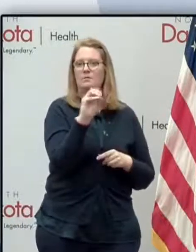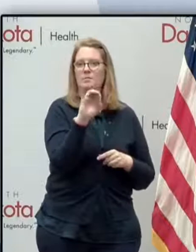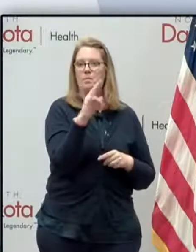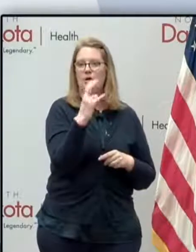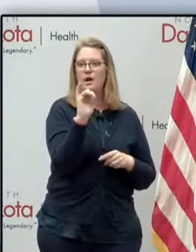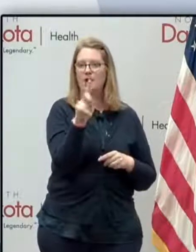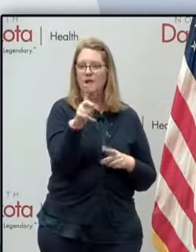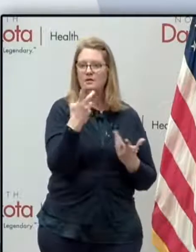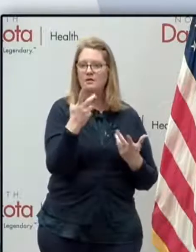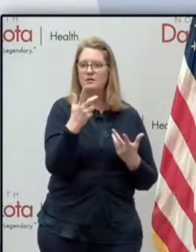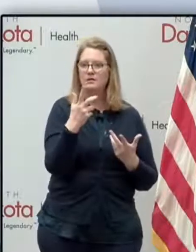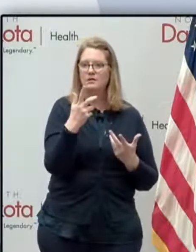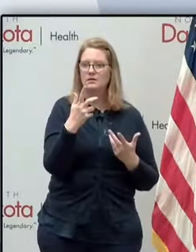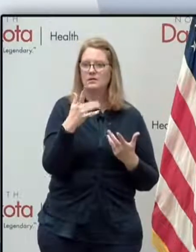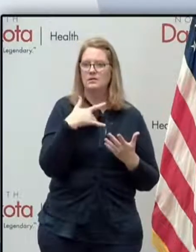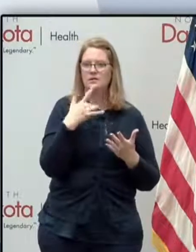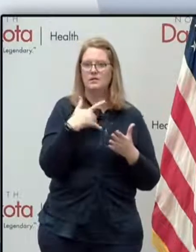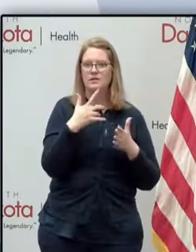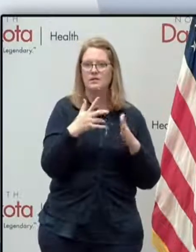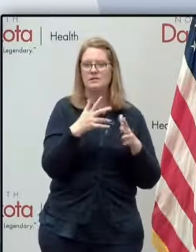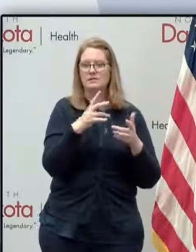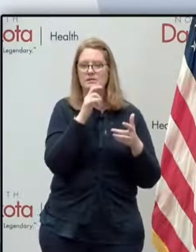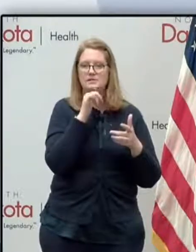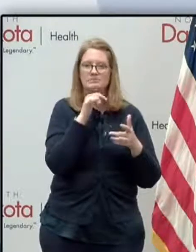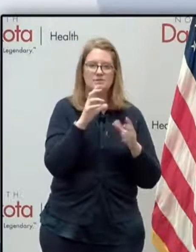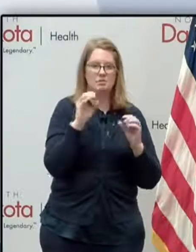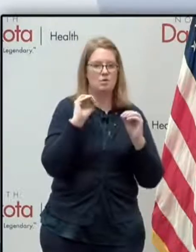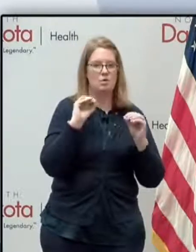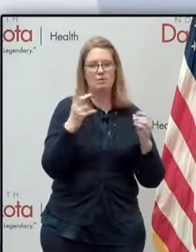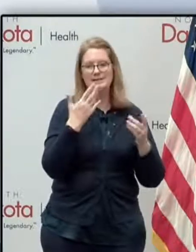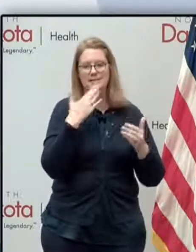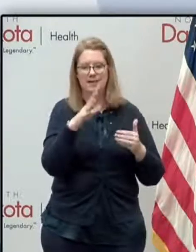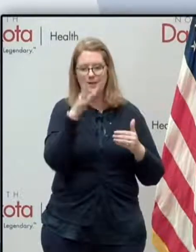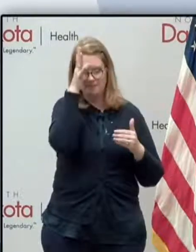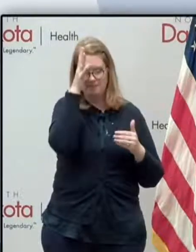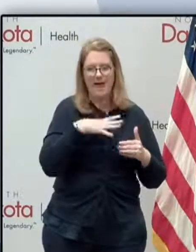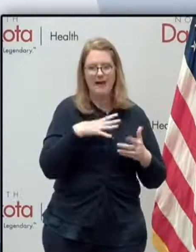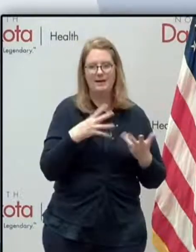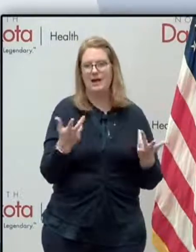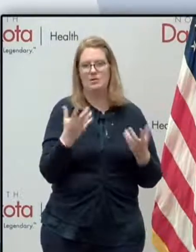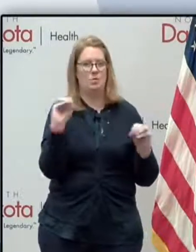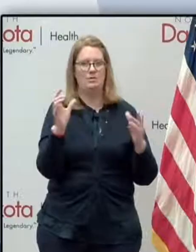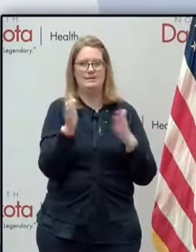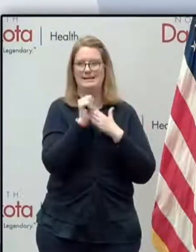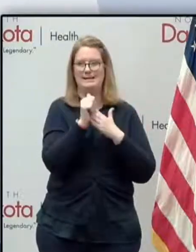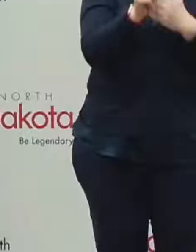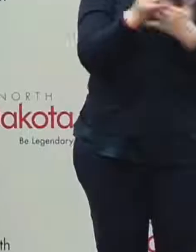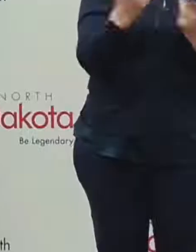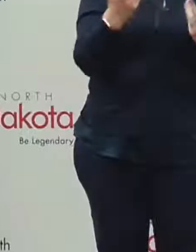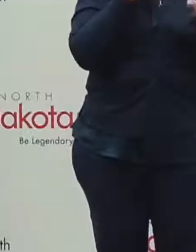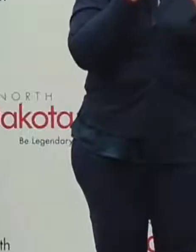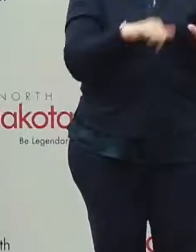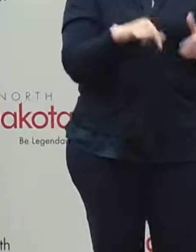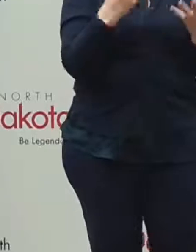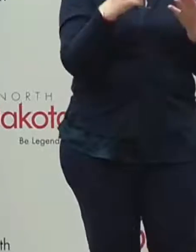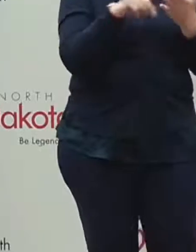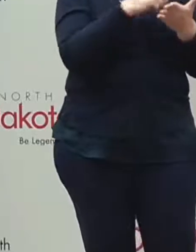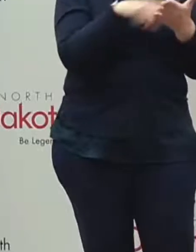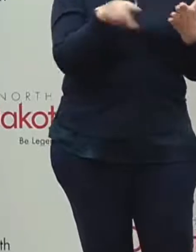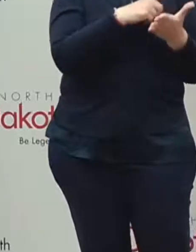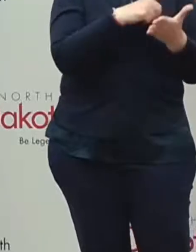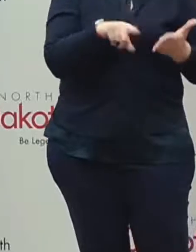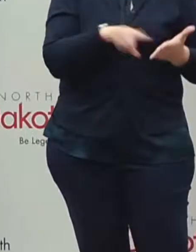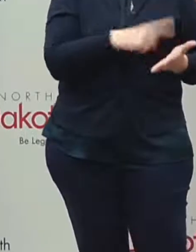due to a lack of leadership from the state to the local level. Nobody wants to be the bad guy. What's your response to those critics? Well, I don't know